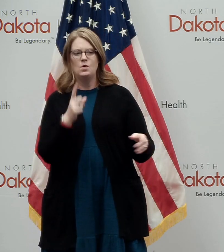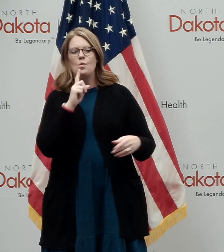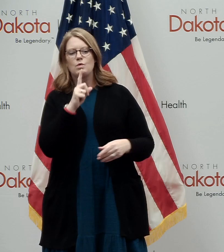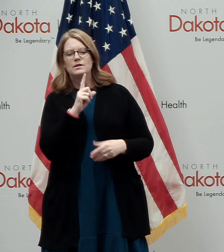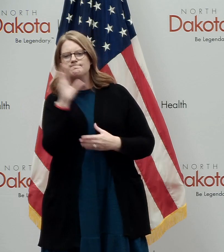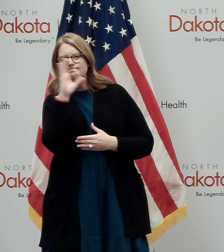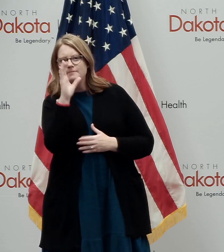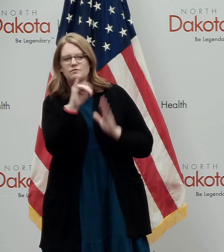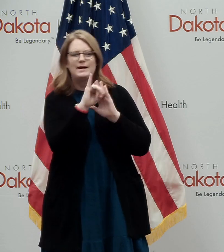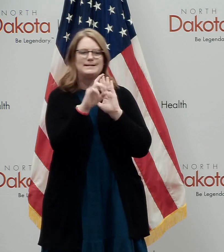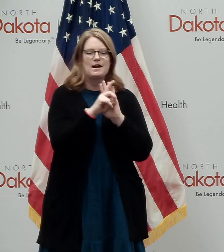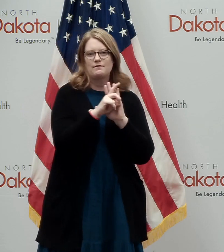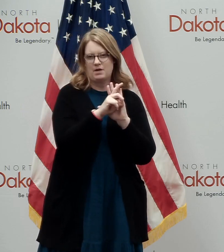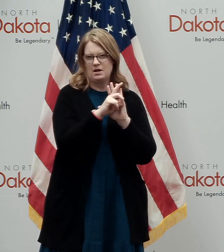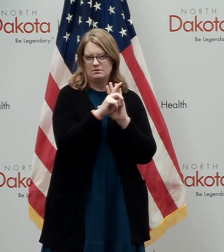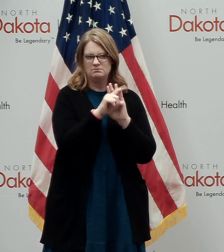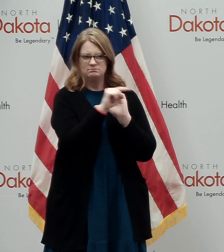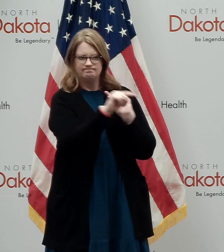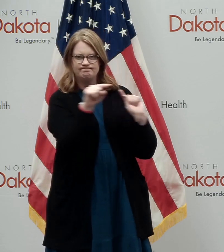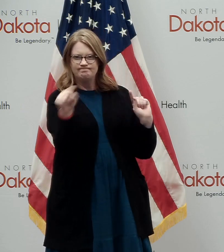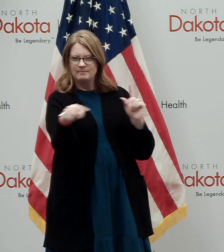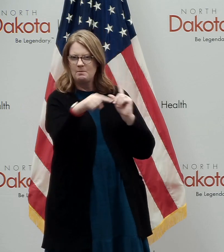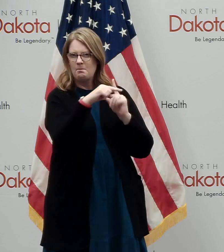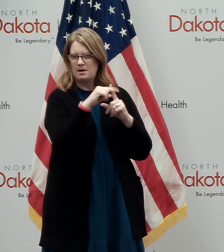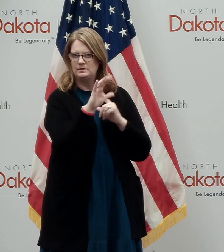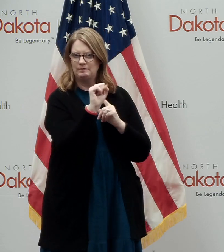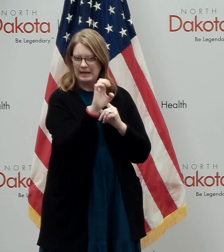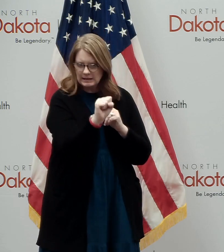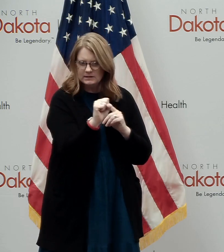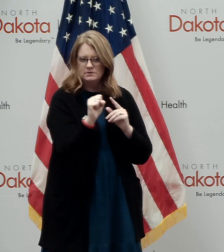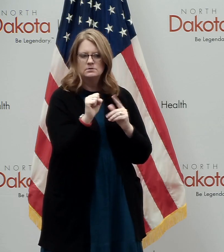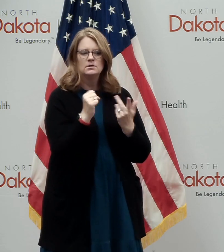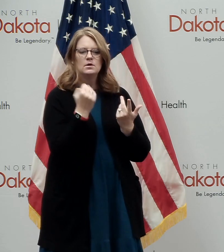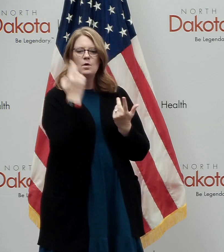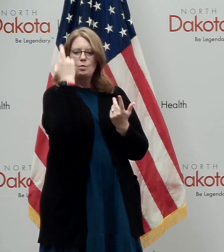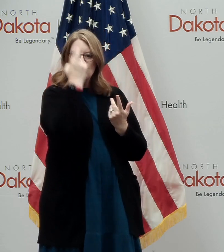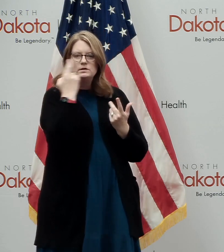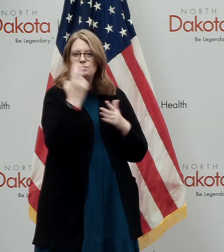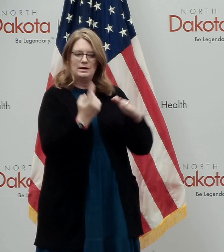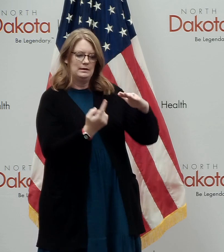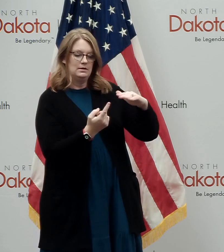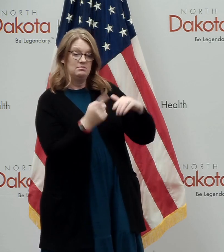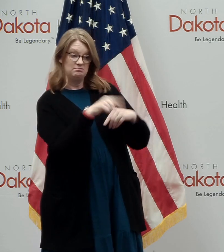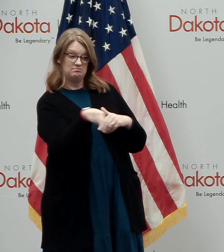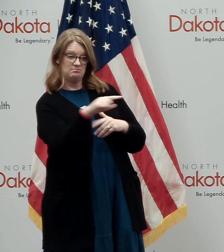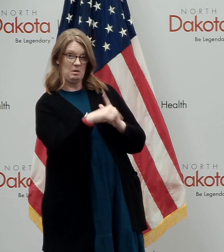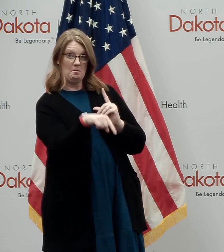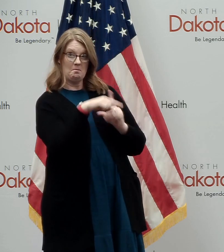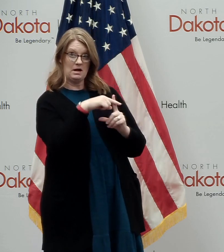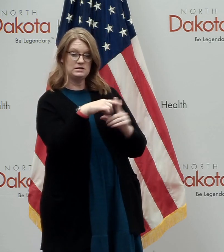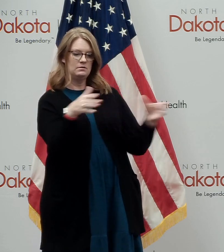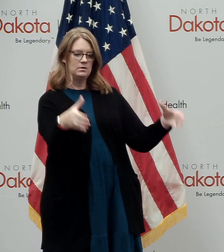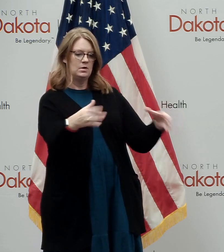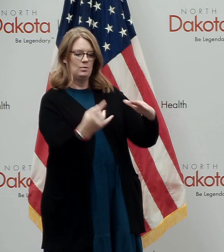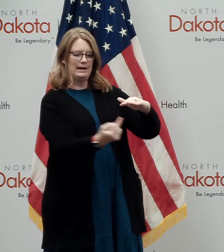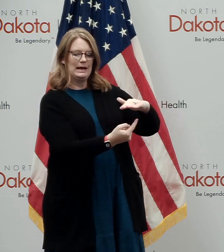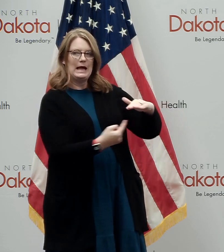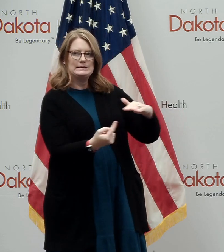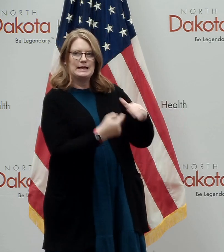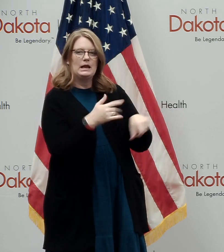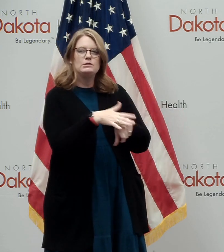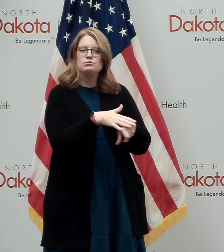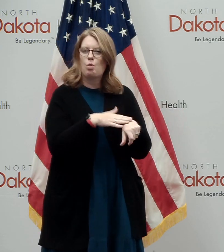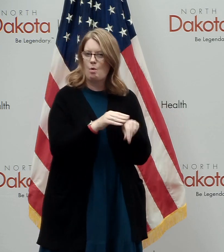out and identify cases so that we can isolate those positive cases, slow the spread, and